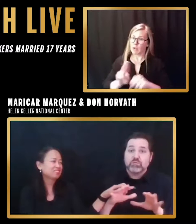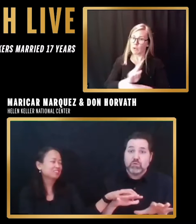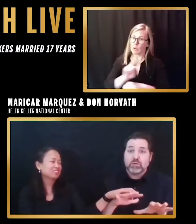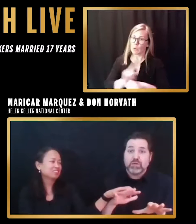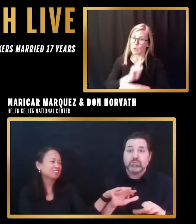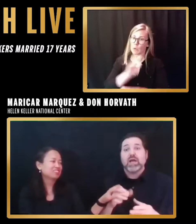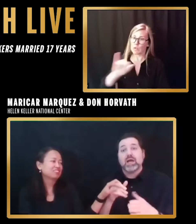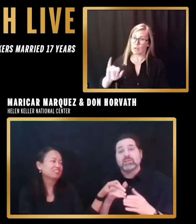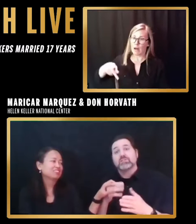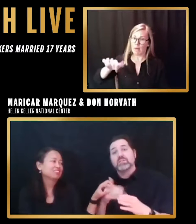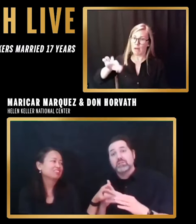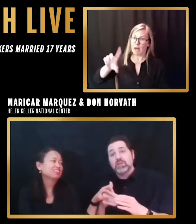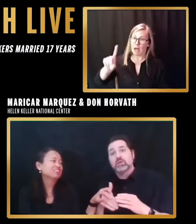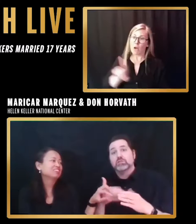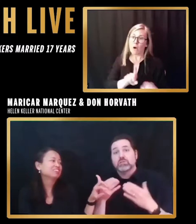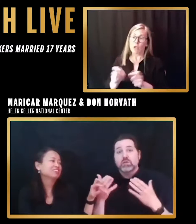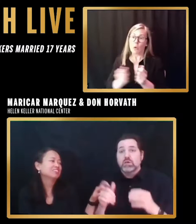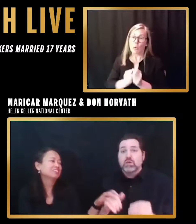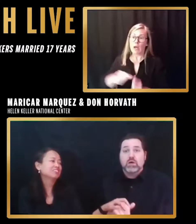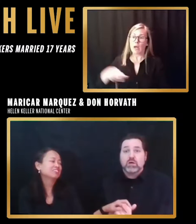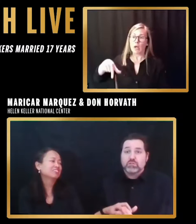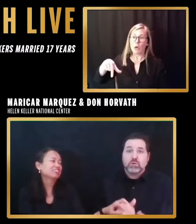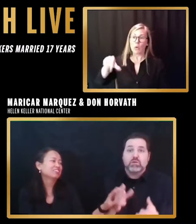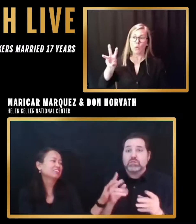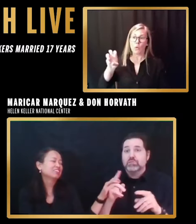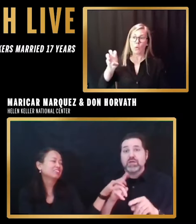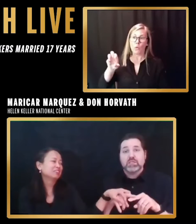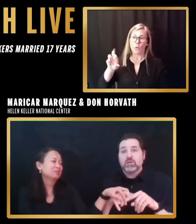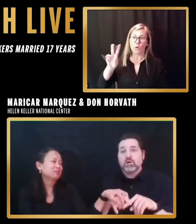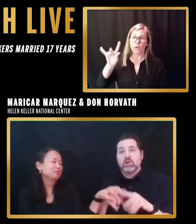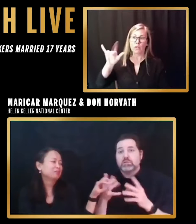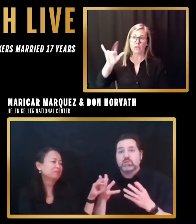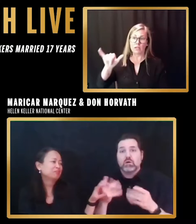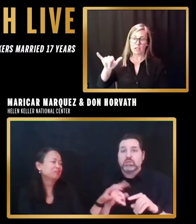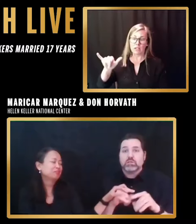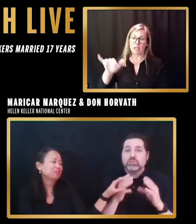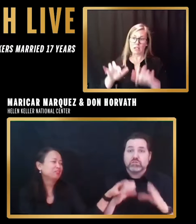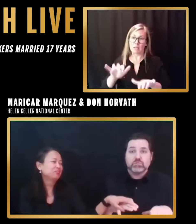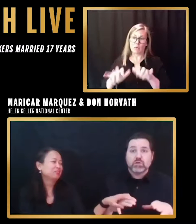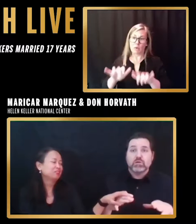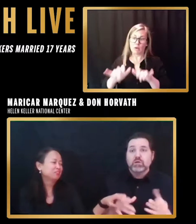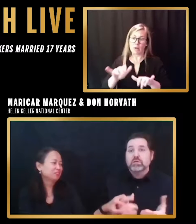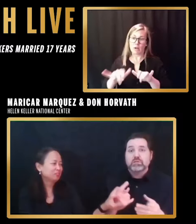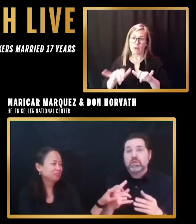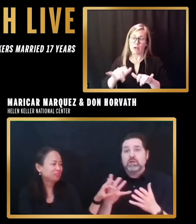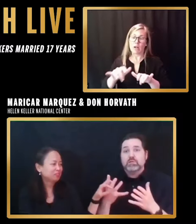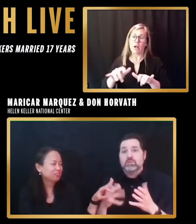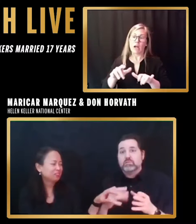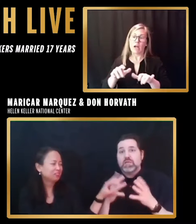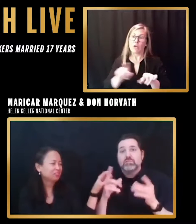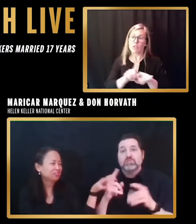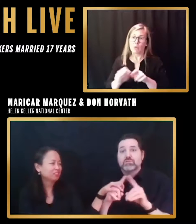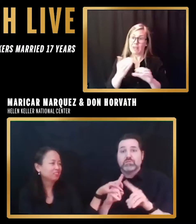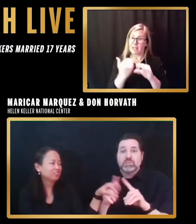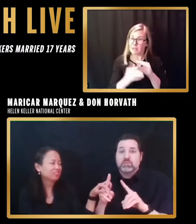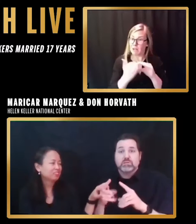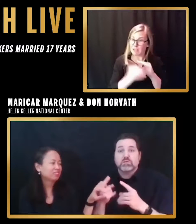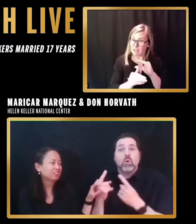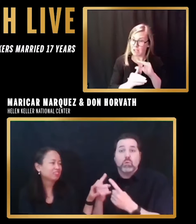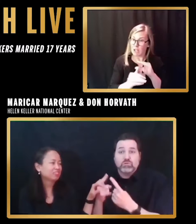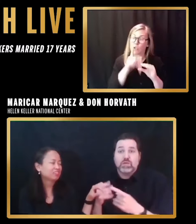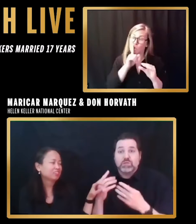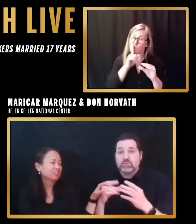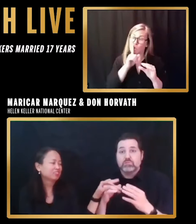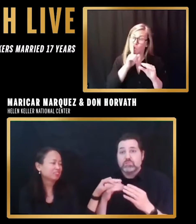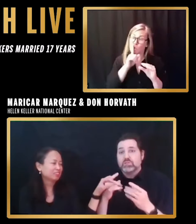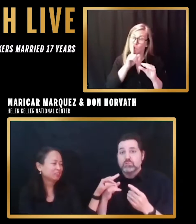output program to access emails. So it, depending on, you know, on the consumer, we have different